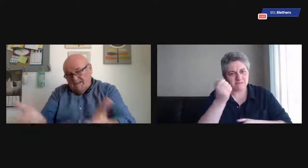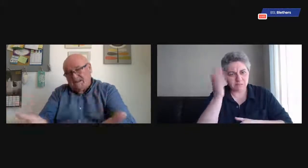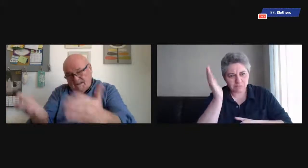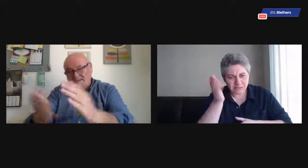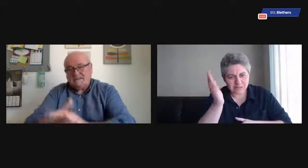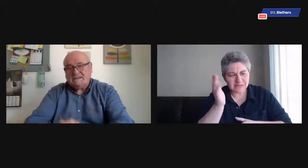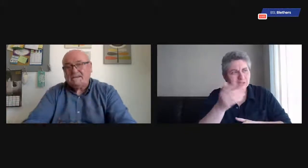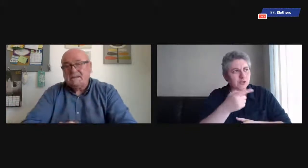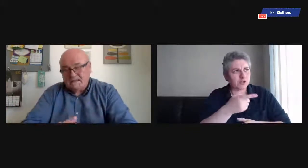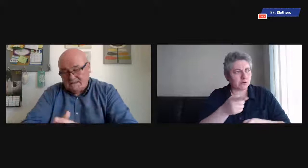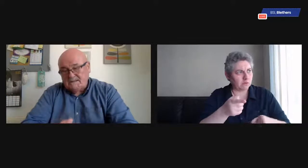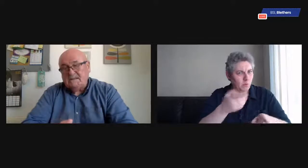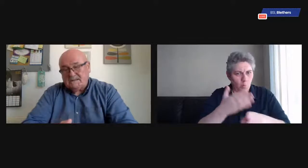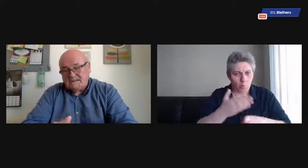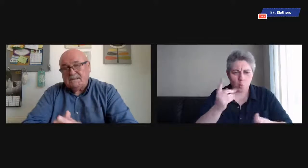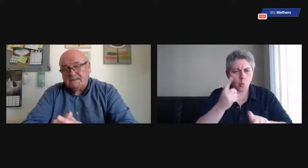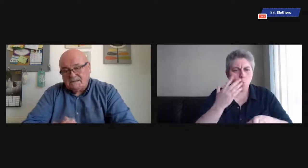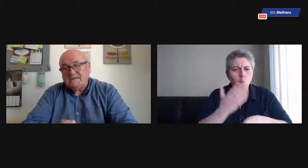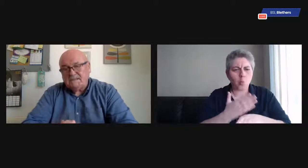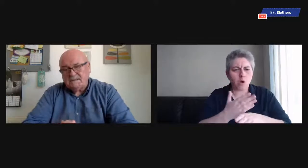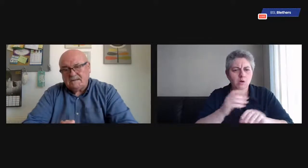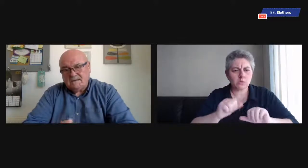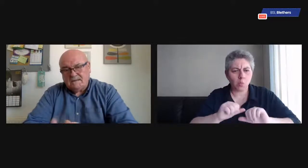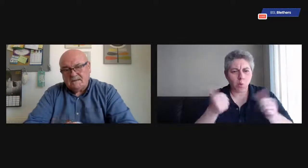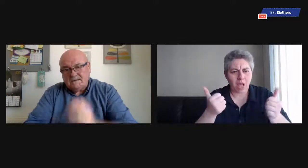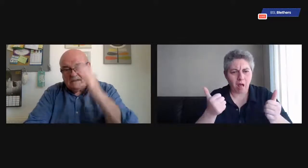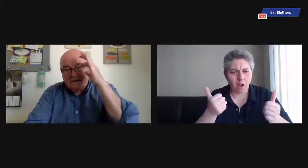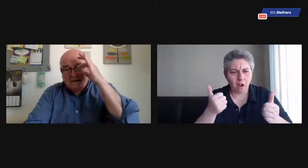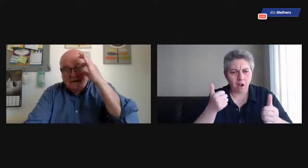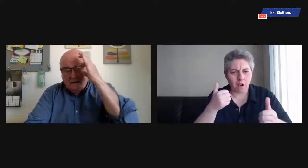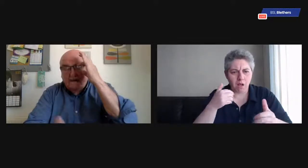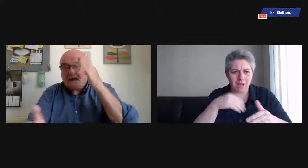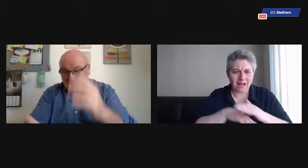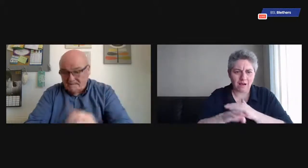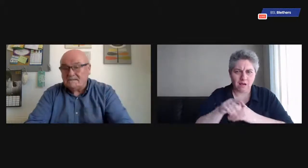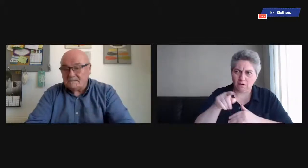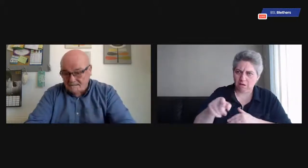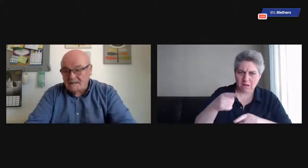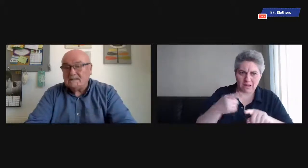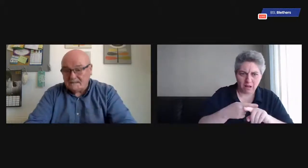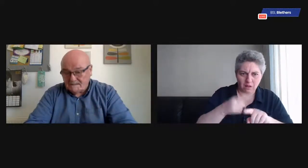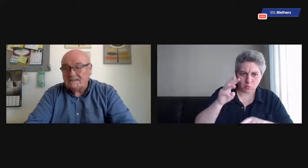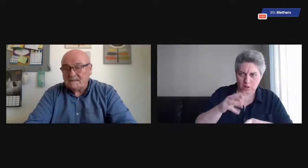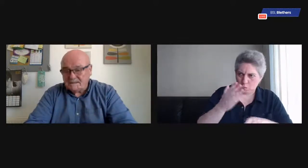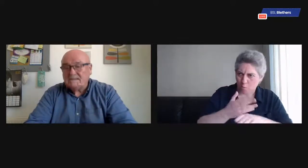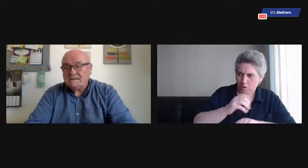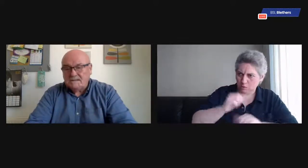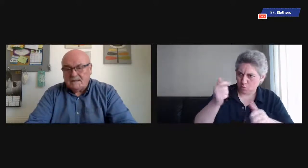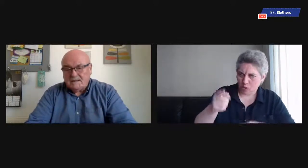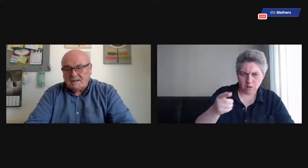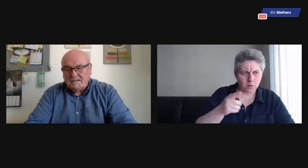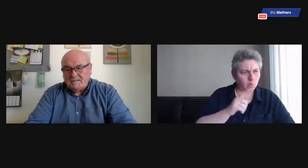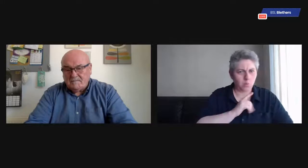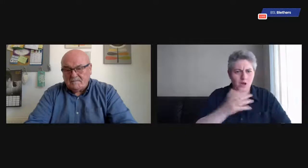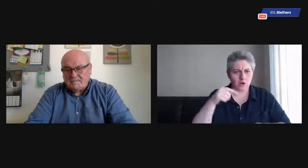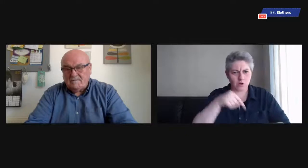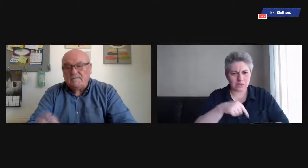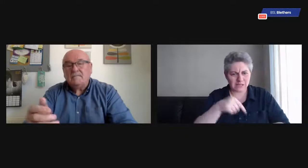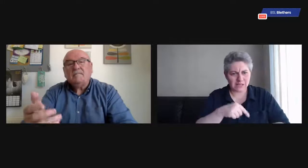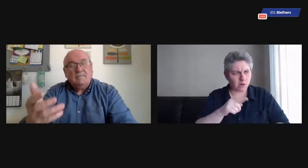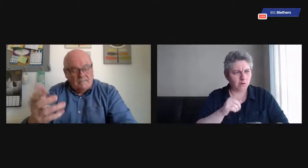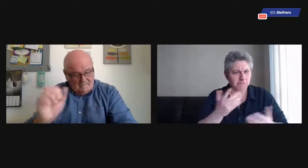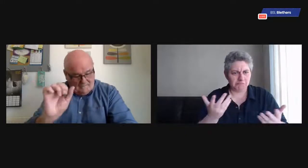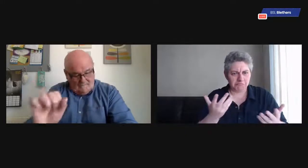that. Well, yep, that's something that maybe the within the justice system they could look